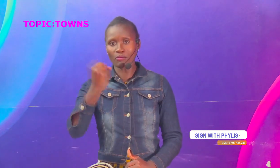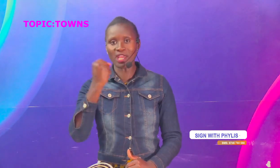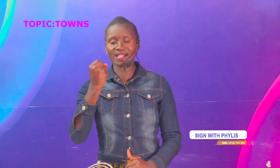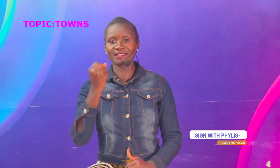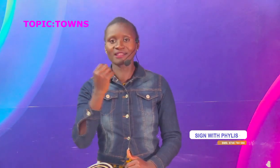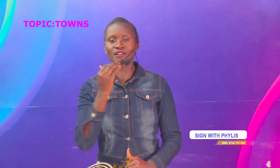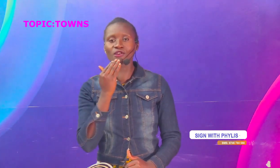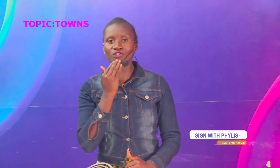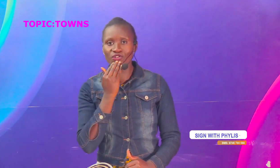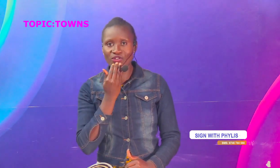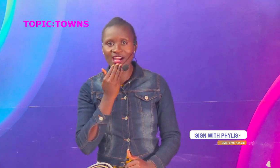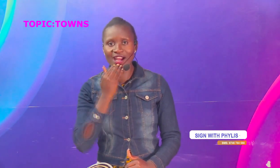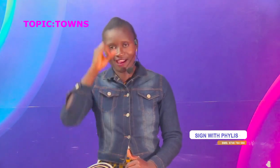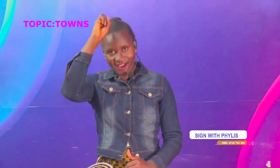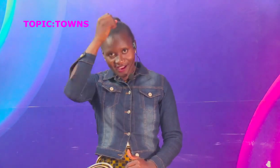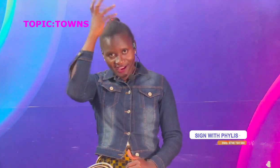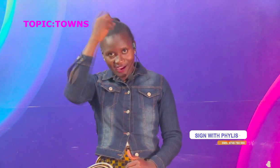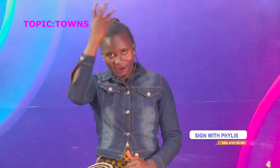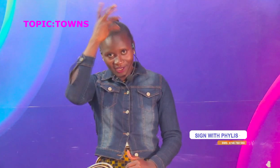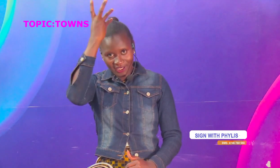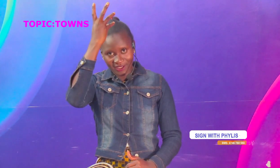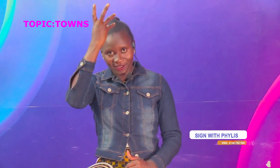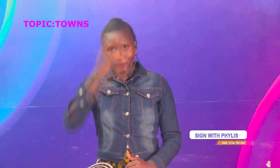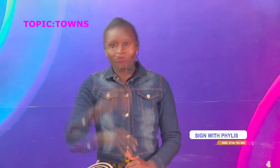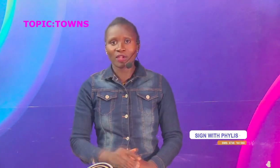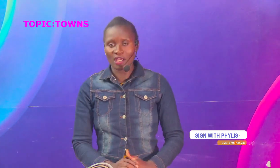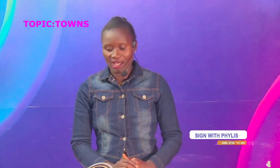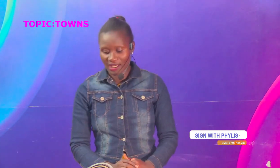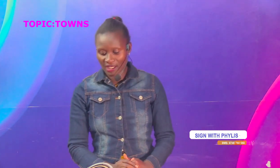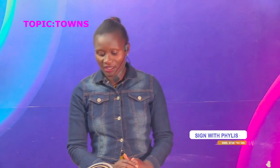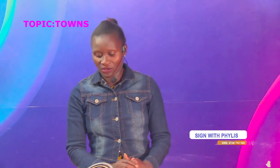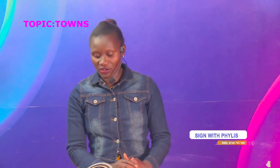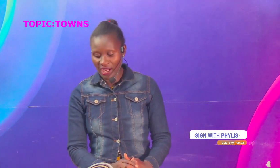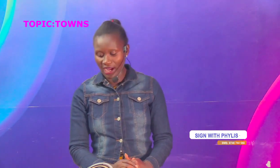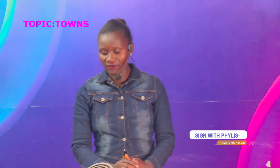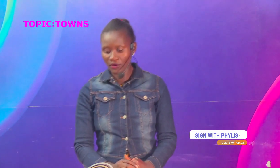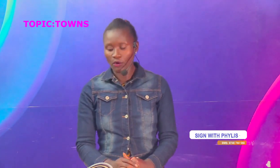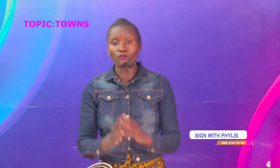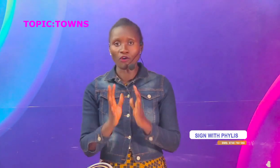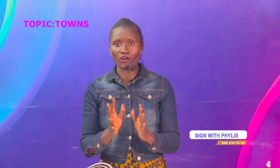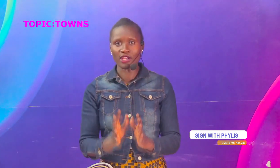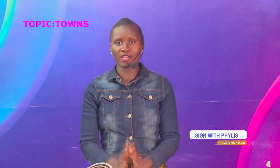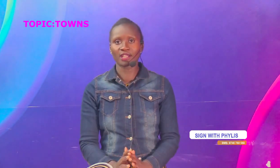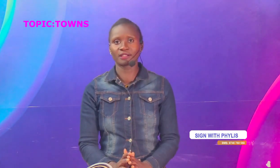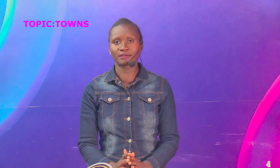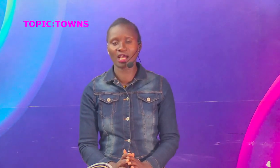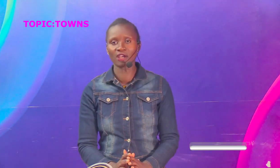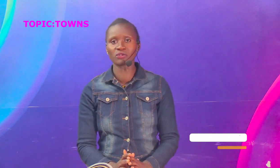Mumias Sugar Company. And then also have Voi. How do we sign the